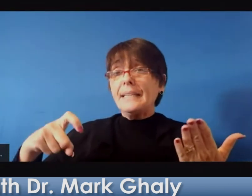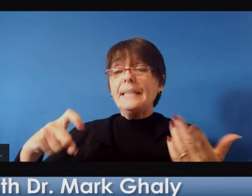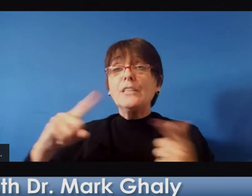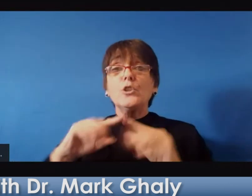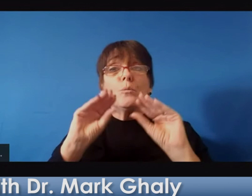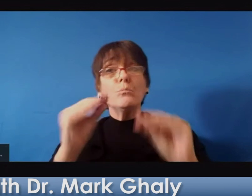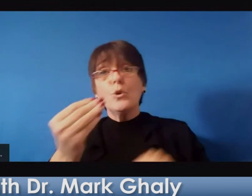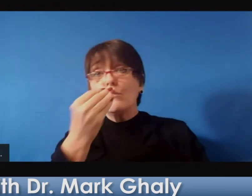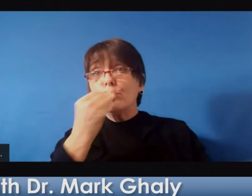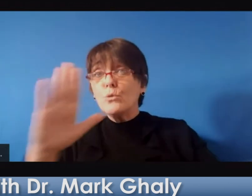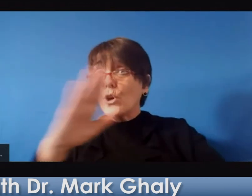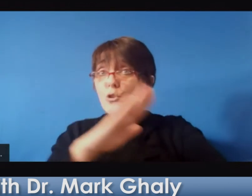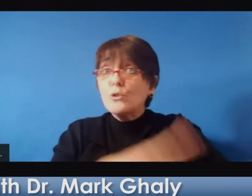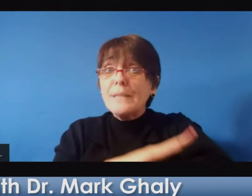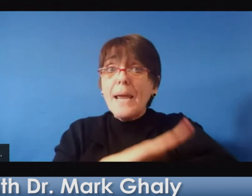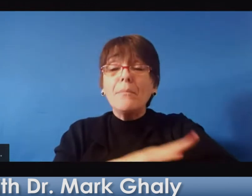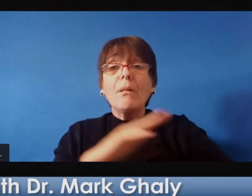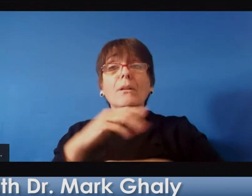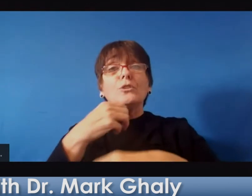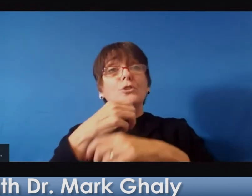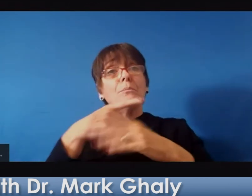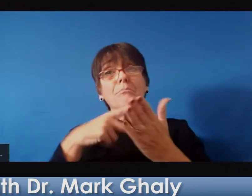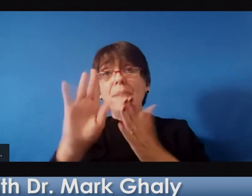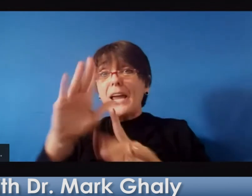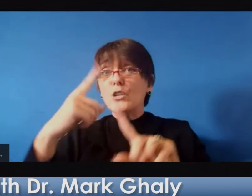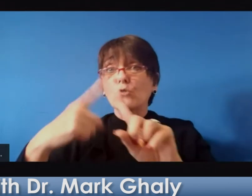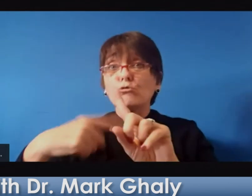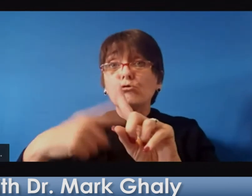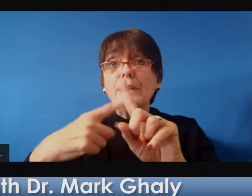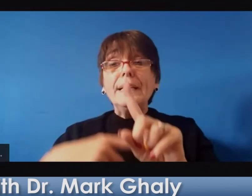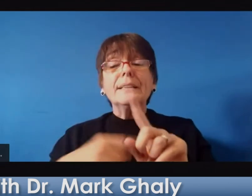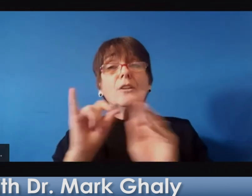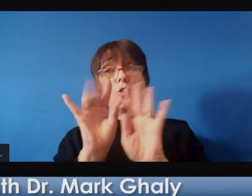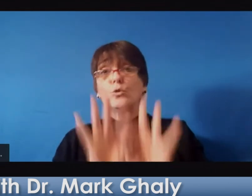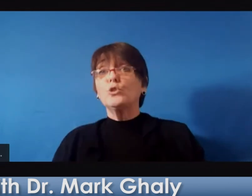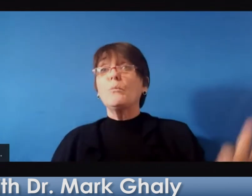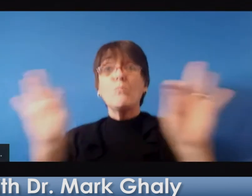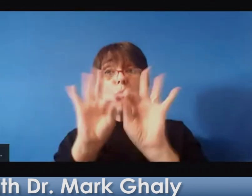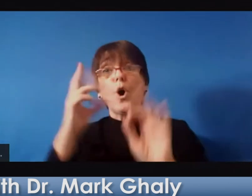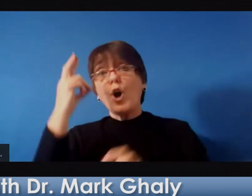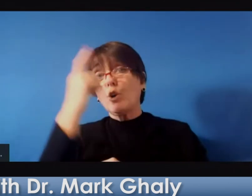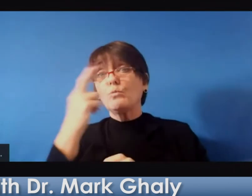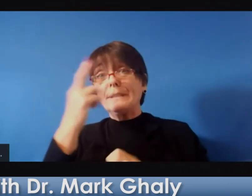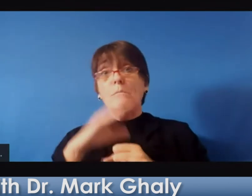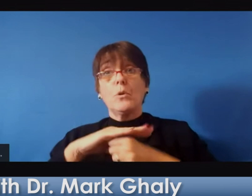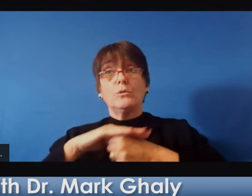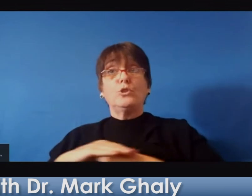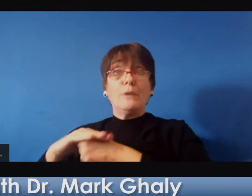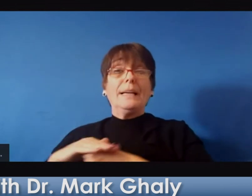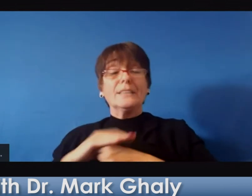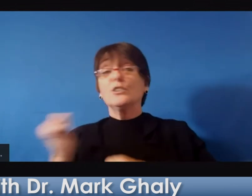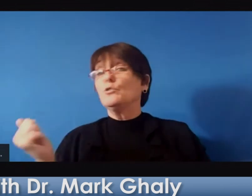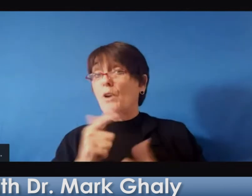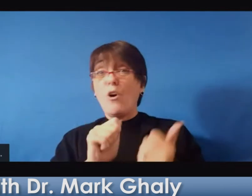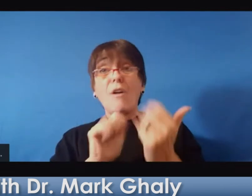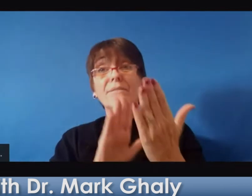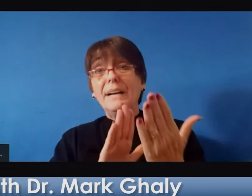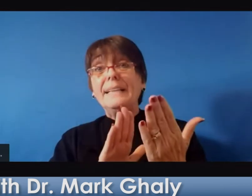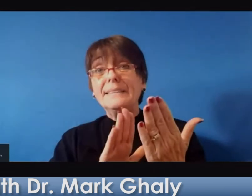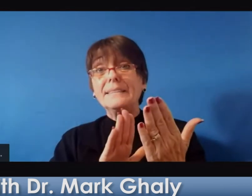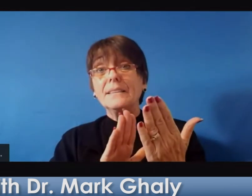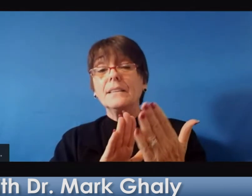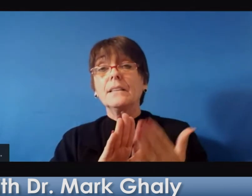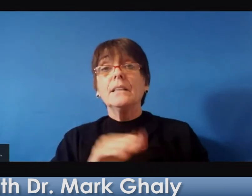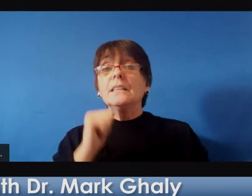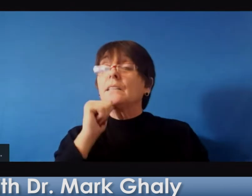food on your table, to make your rent, and those important, reasonable pressures that all of us face aren't the things that